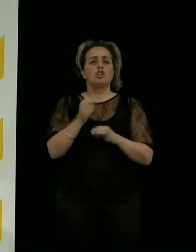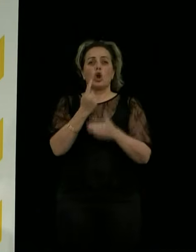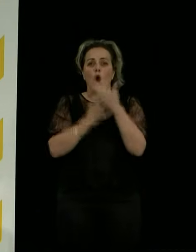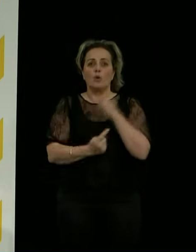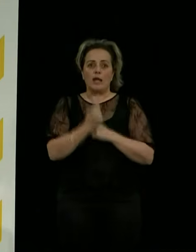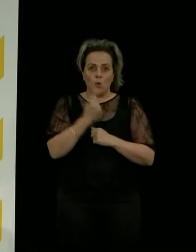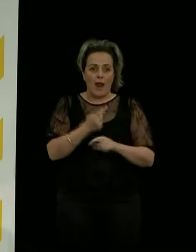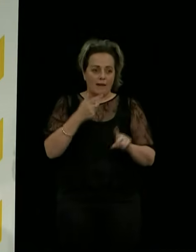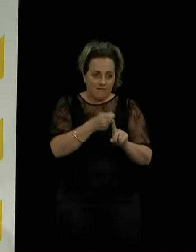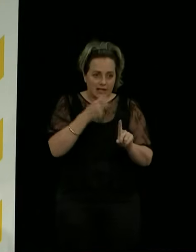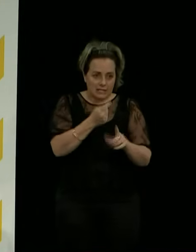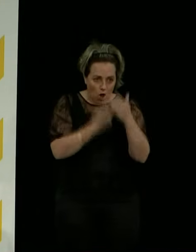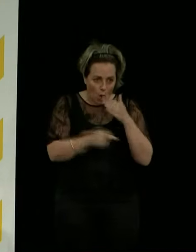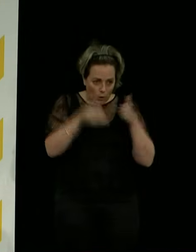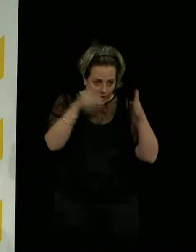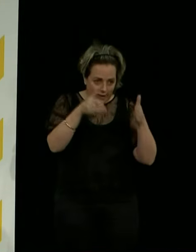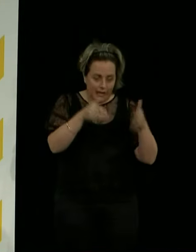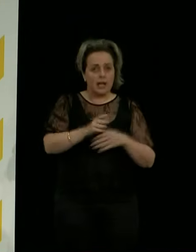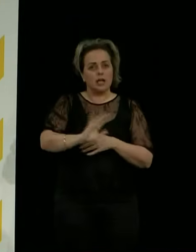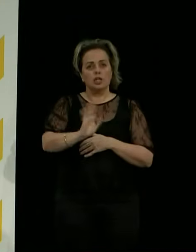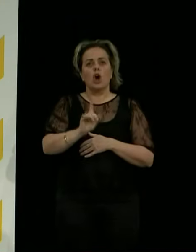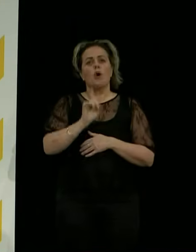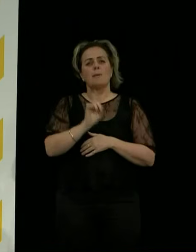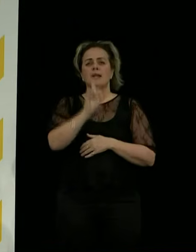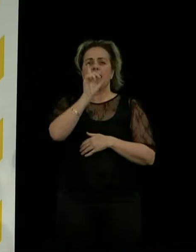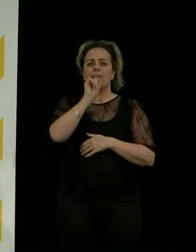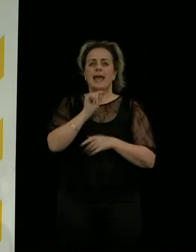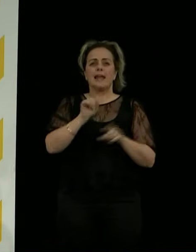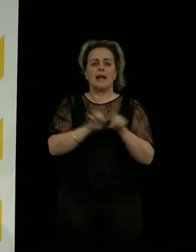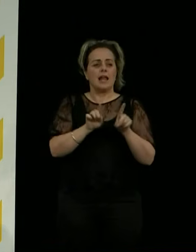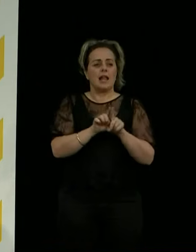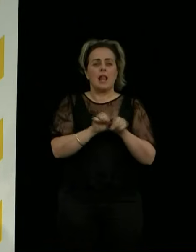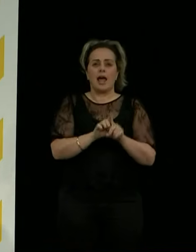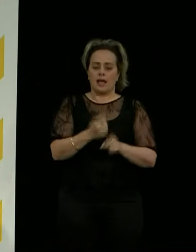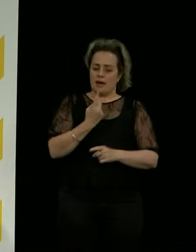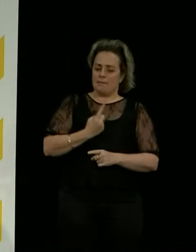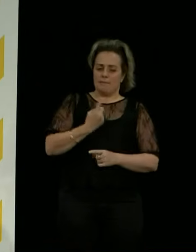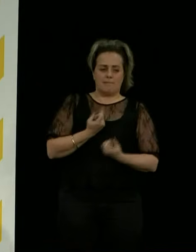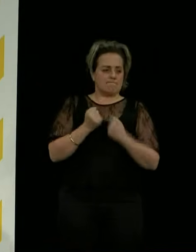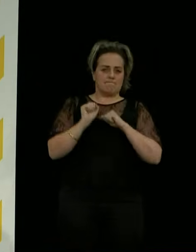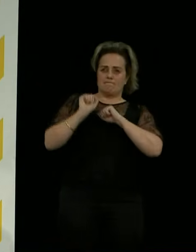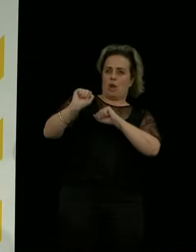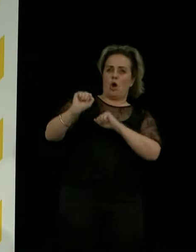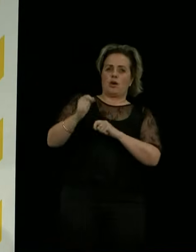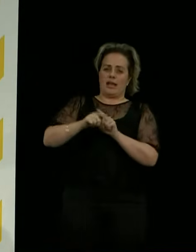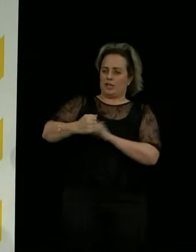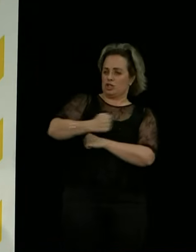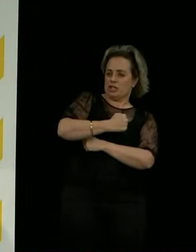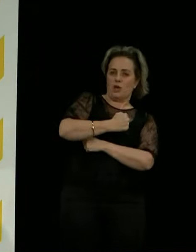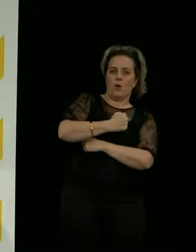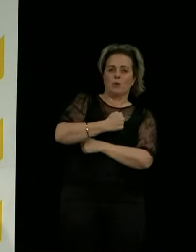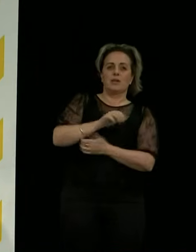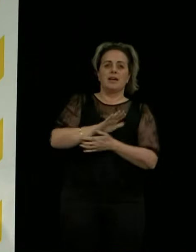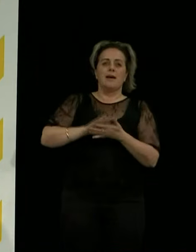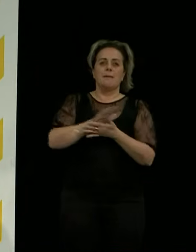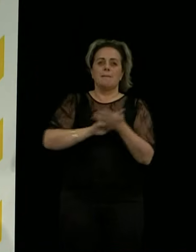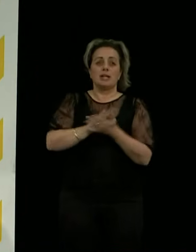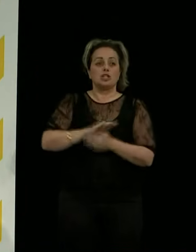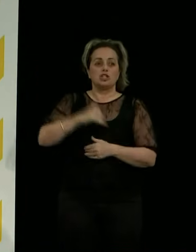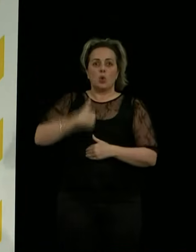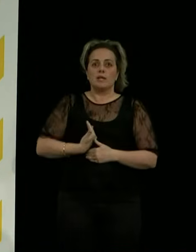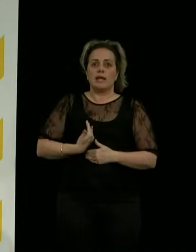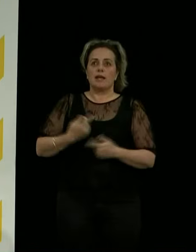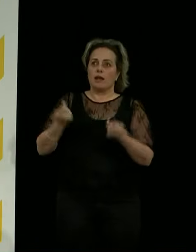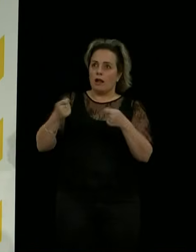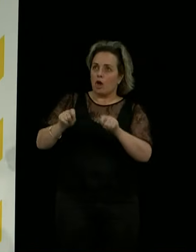we need, but they will be able to act as a form of individual armour, which means we won't have to rely solely on